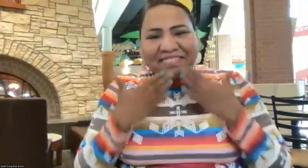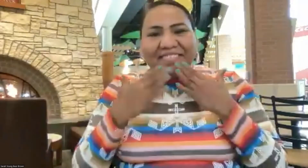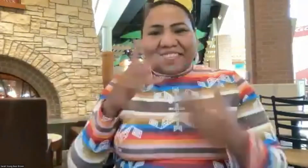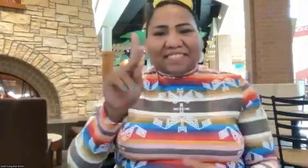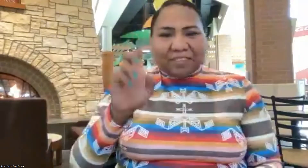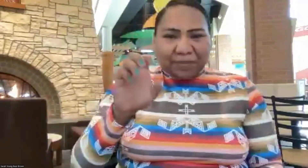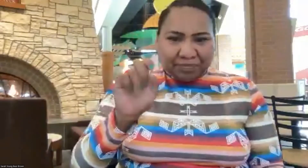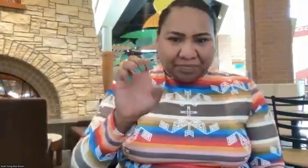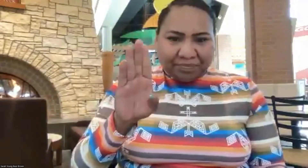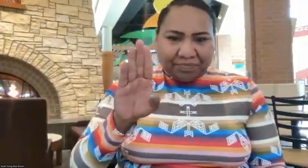So I would encourage you to keep going,